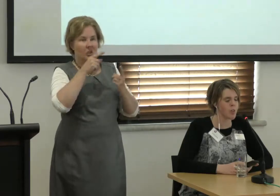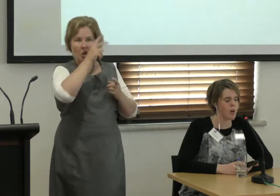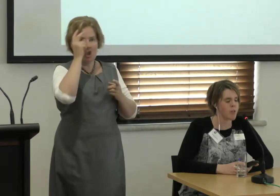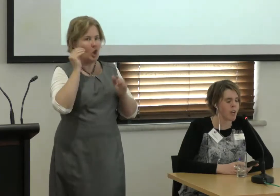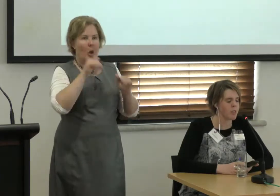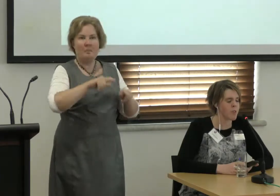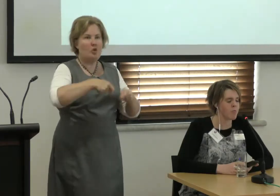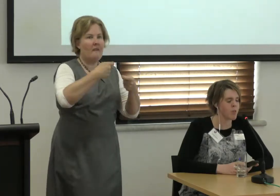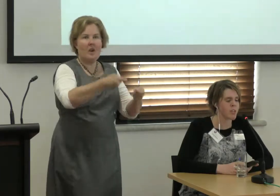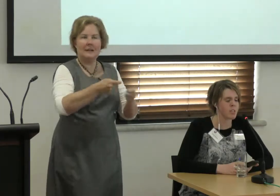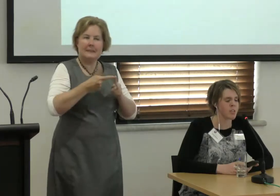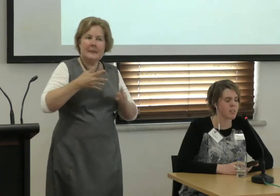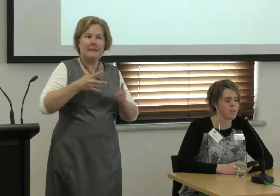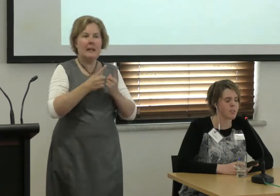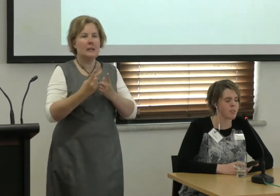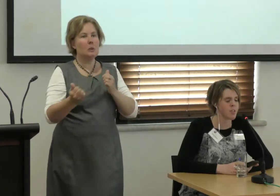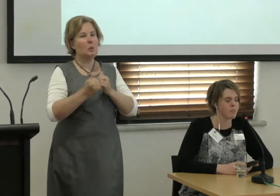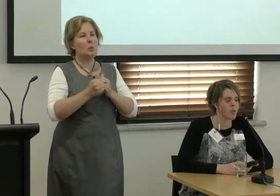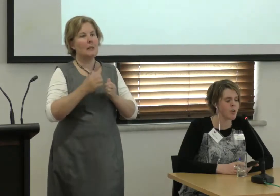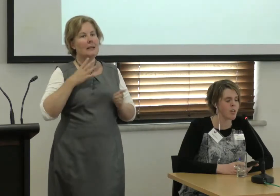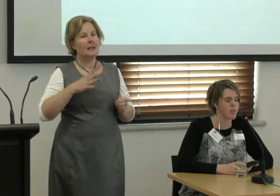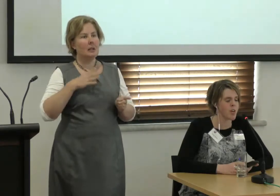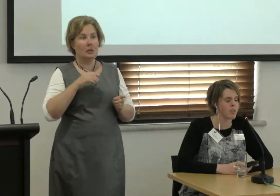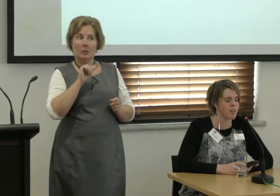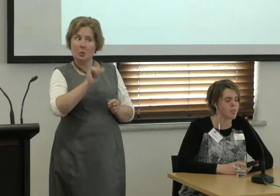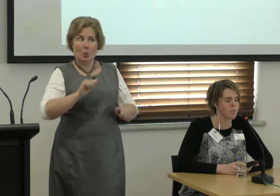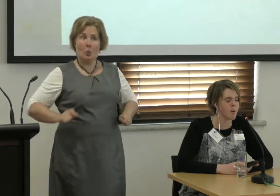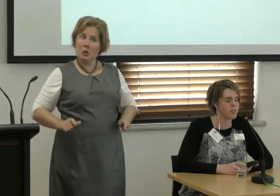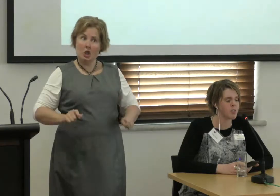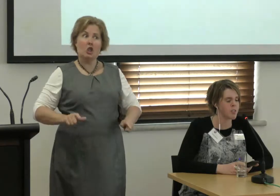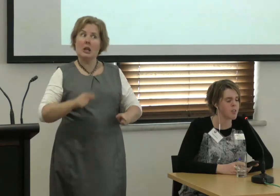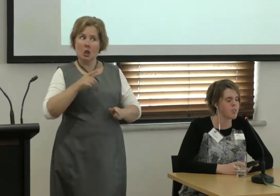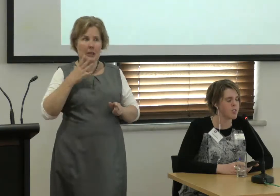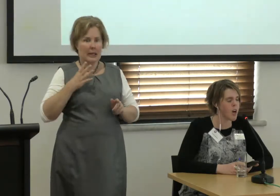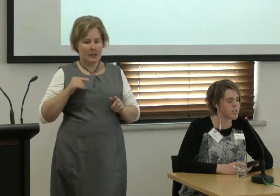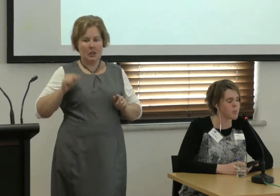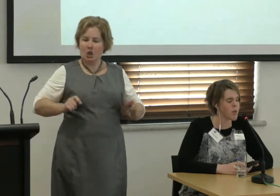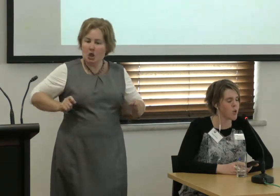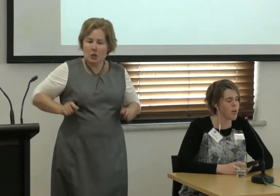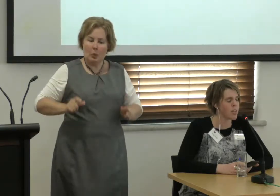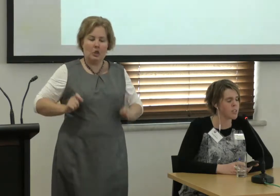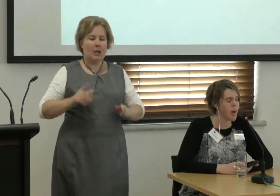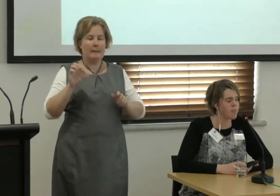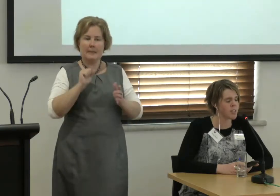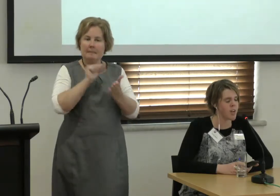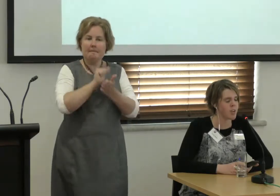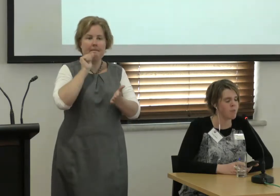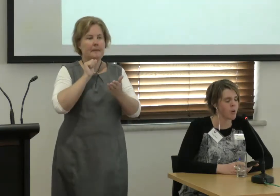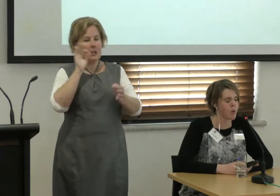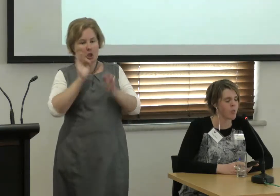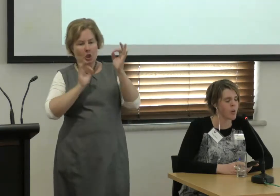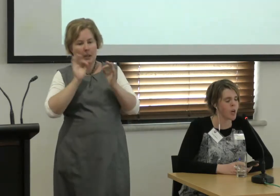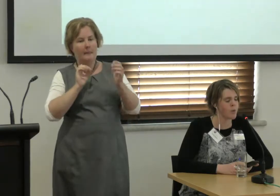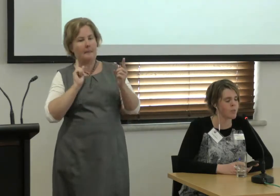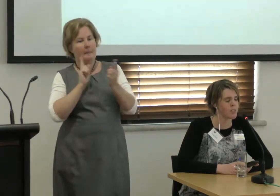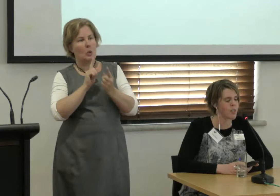tool in your everyday living, and it's an extension of yourself. So you need the chair that is best designed to meet your needs, and to have that taken off you